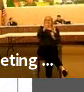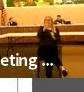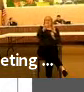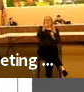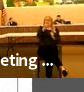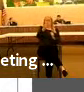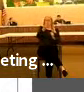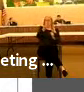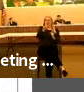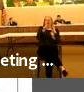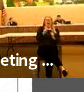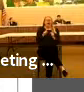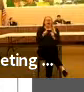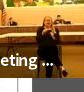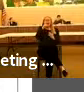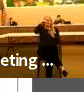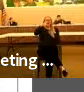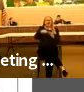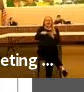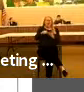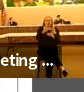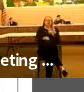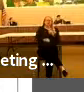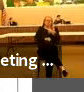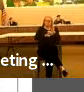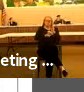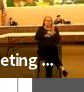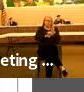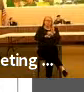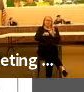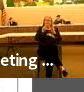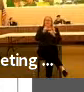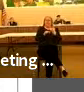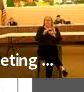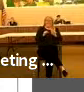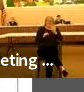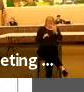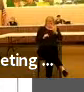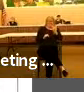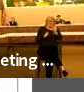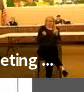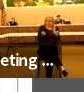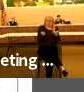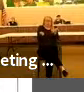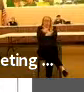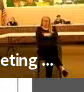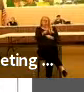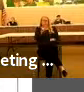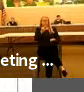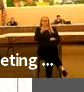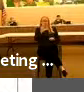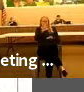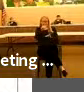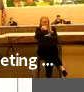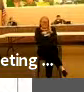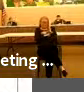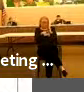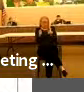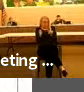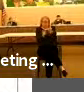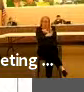letter of support from the town to swap building 7 with the rec center, unless they're not interested in doing it, but I just